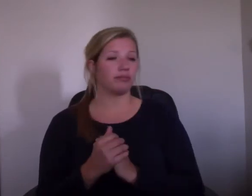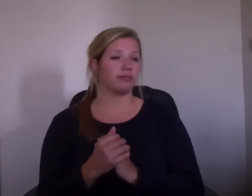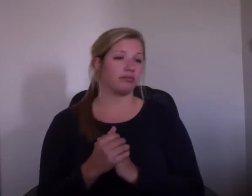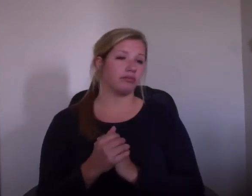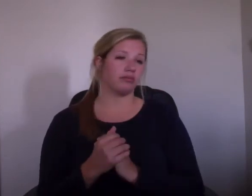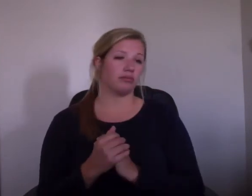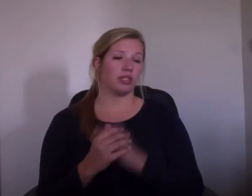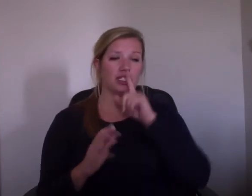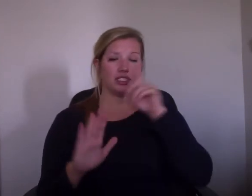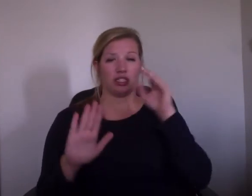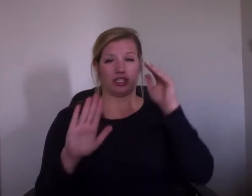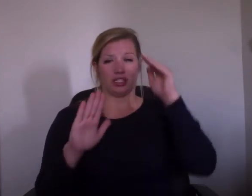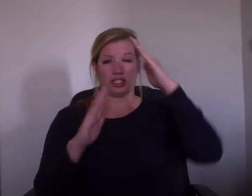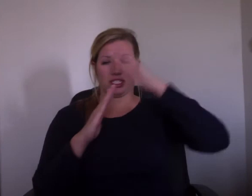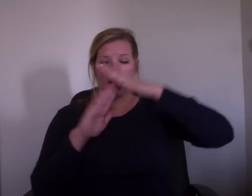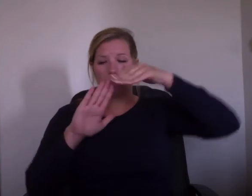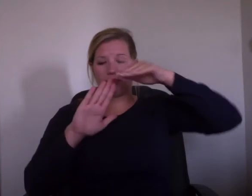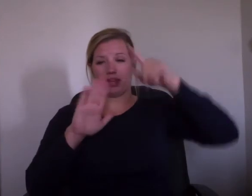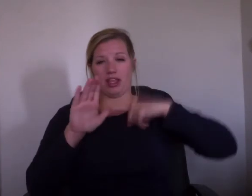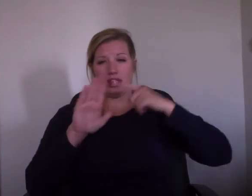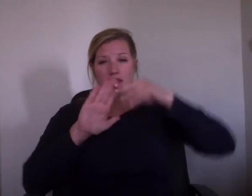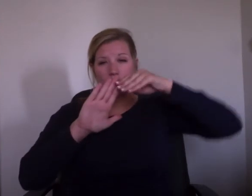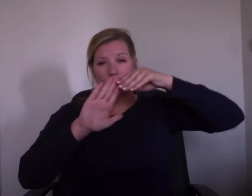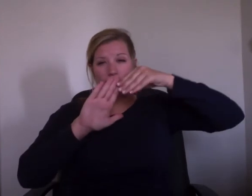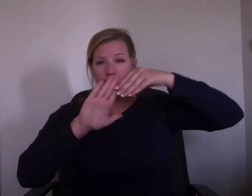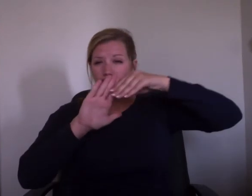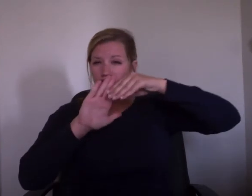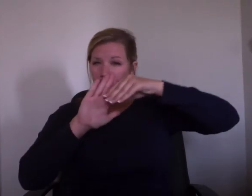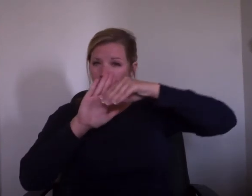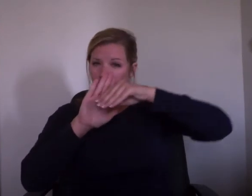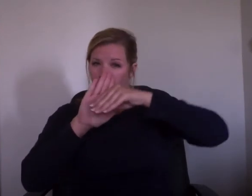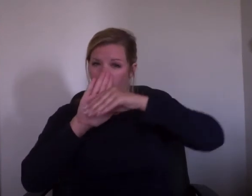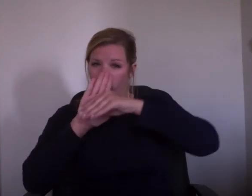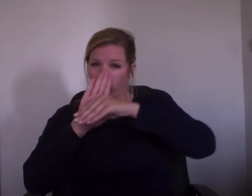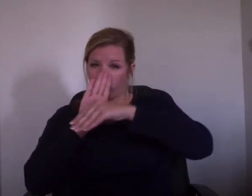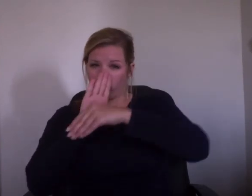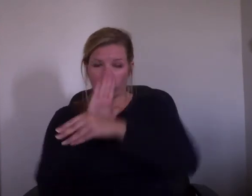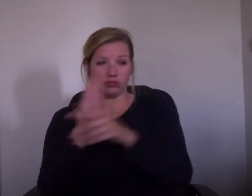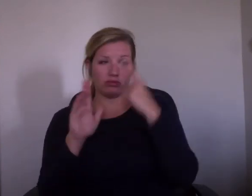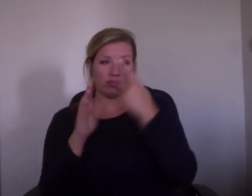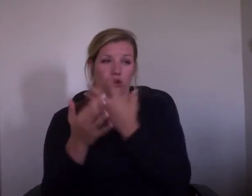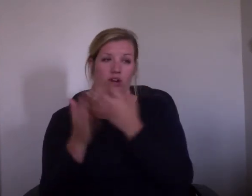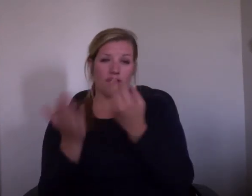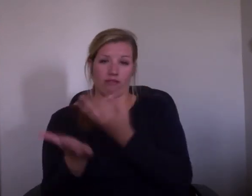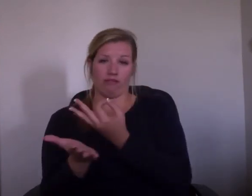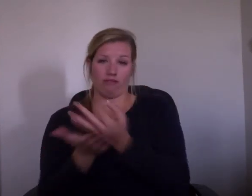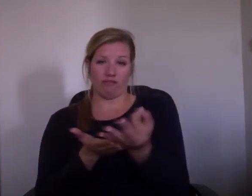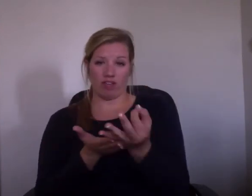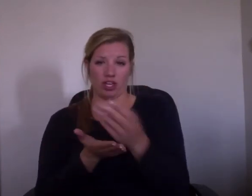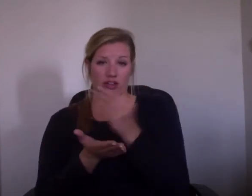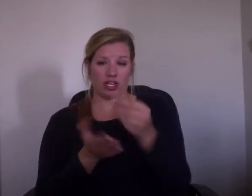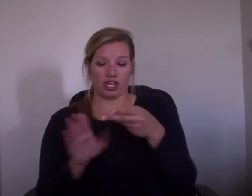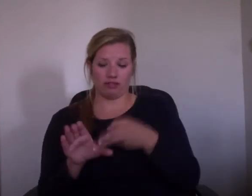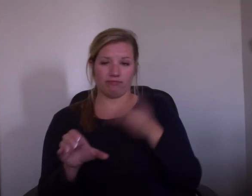just downhill to an eventual failure and full-out withdrawal from Vietnam. So